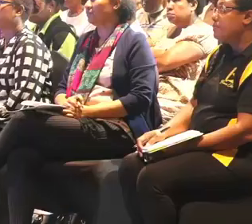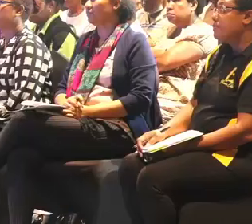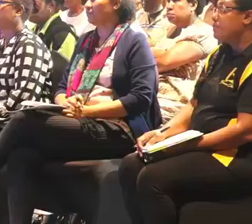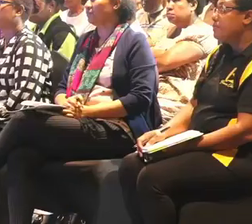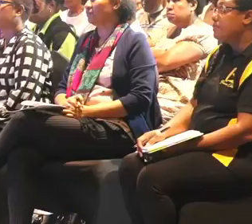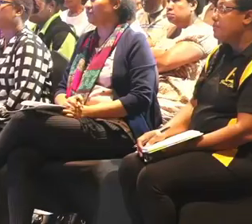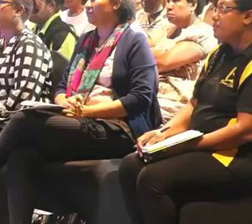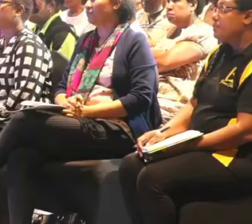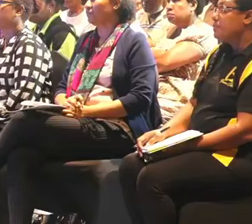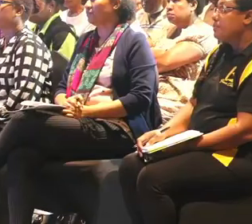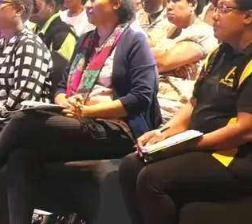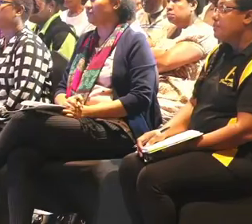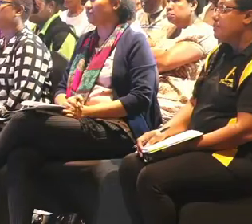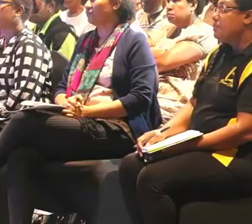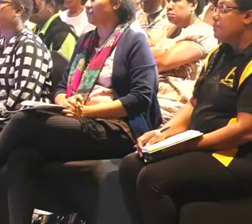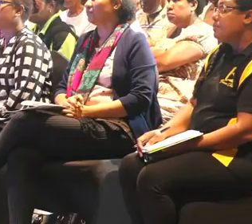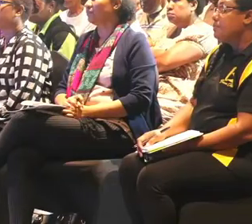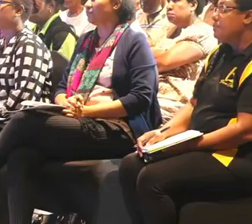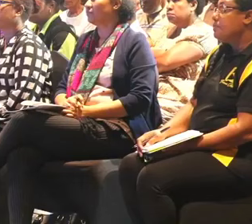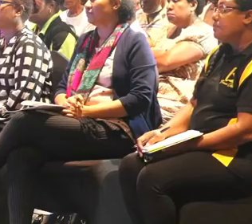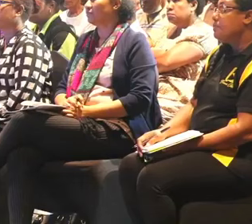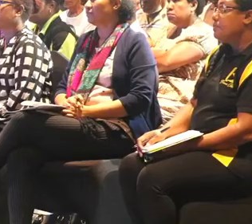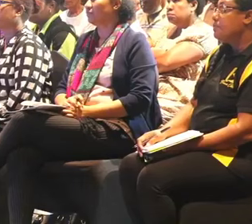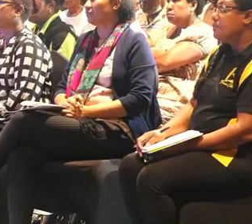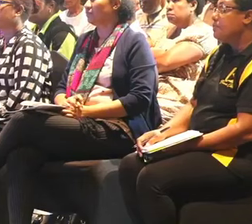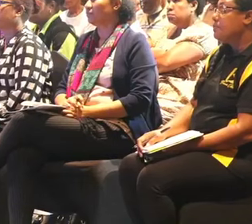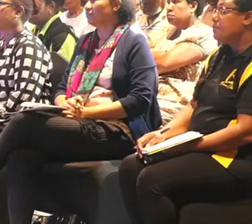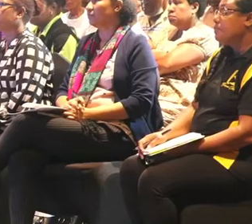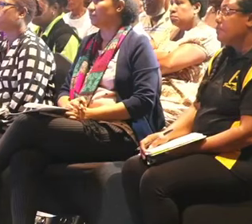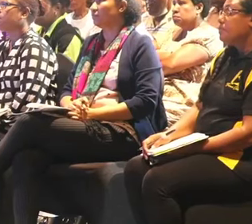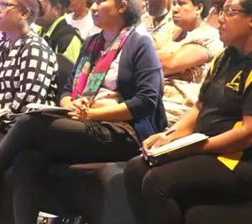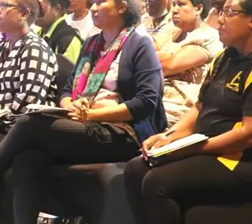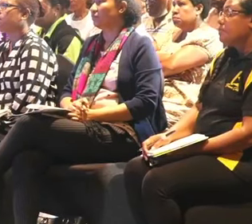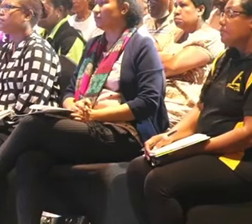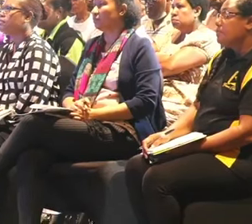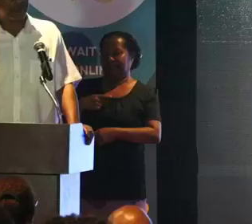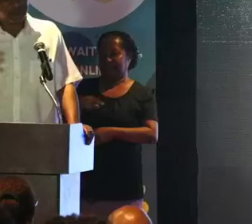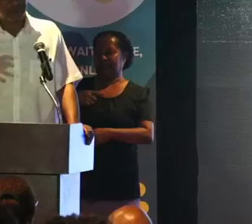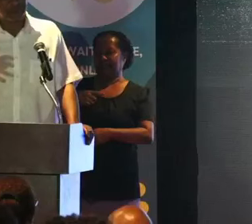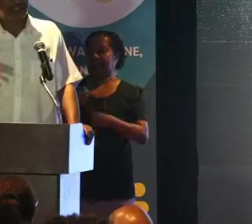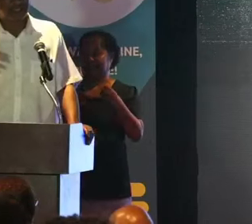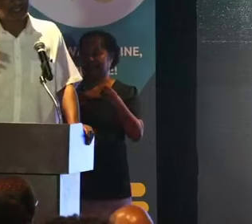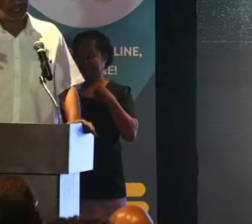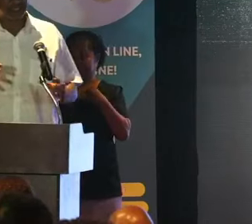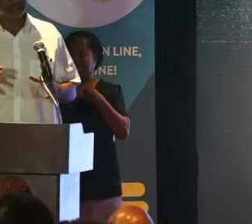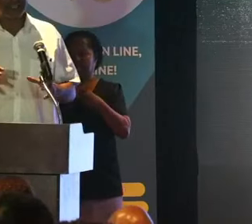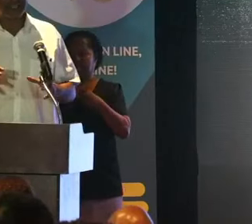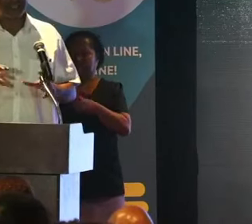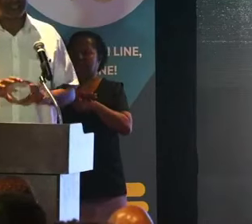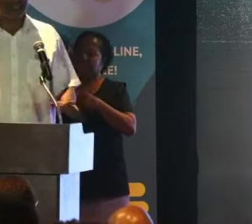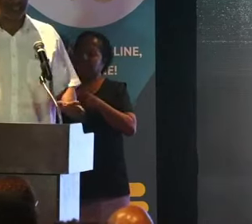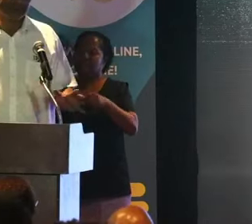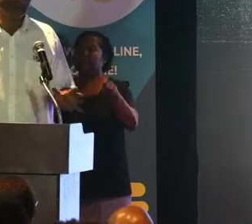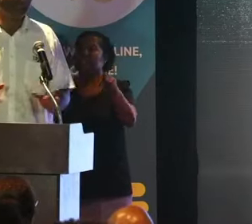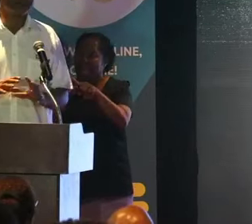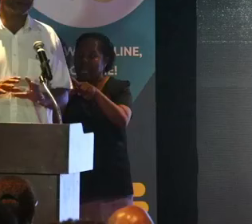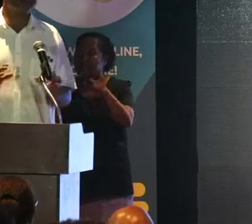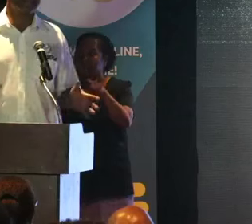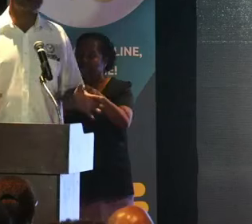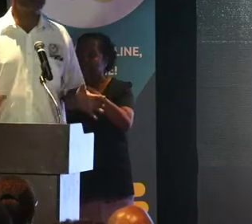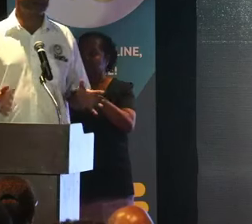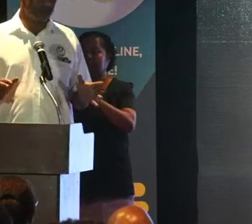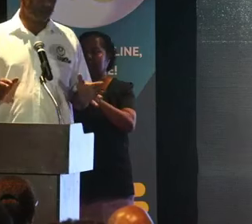because those are very popular colors, and that's why businesses use those. They want to make it look similar. That's why